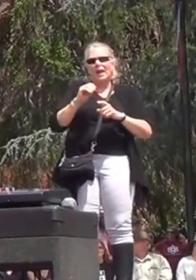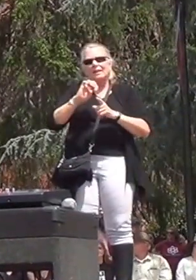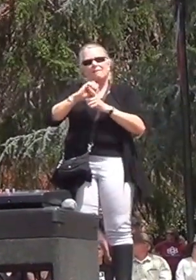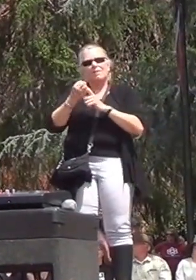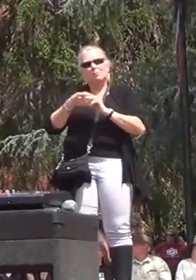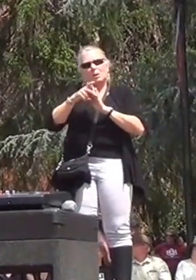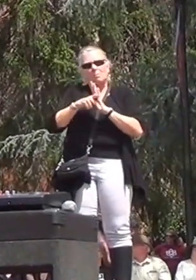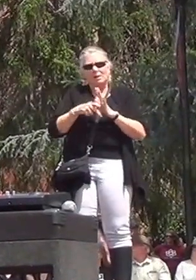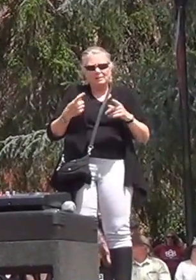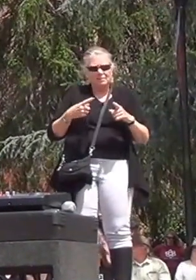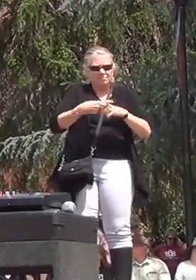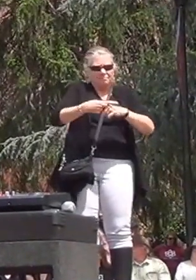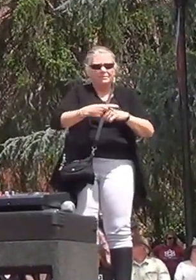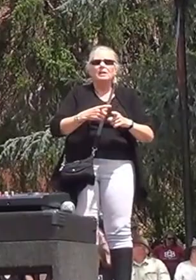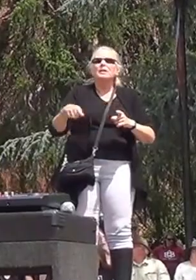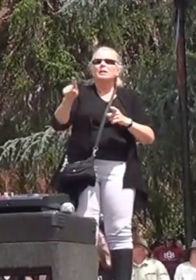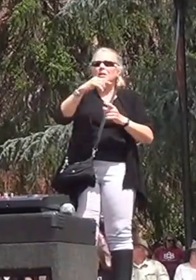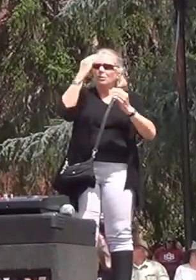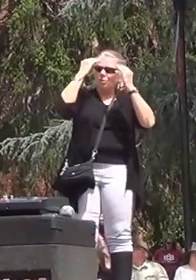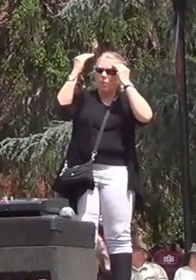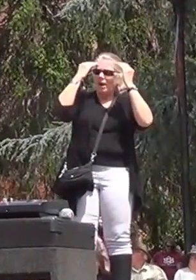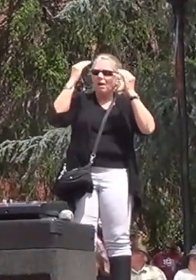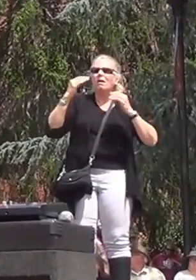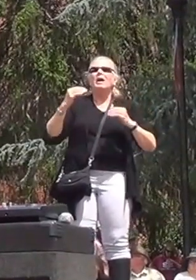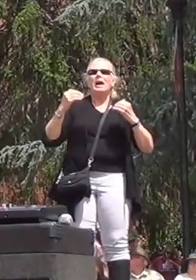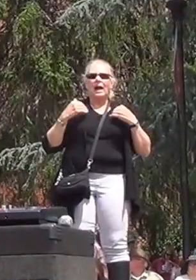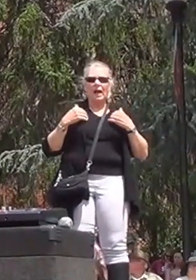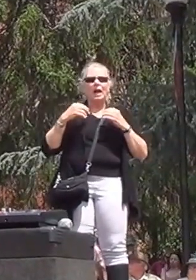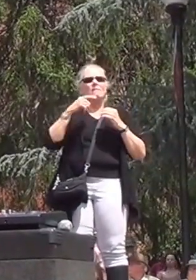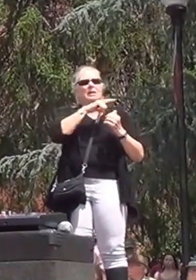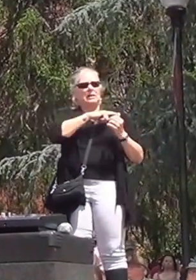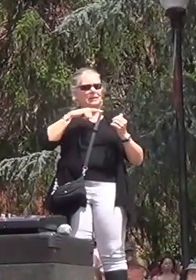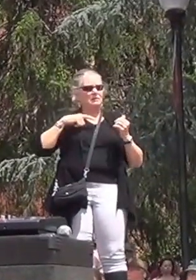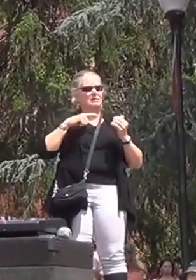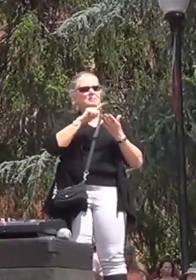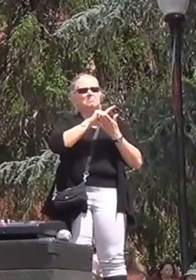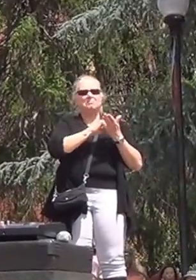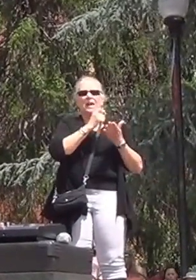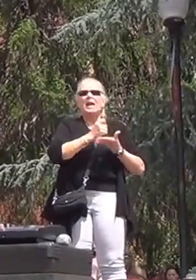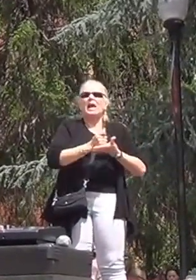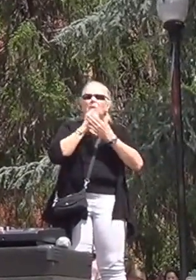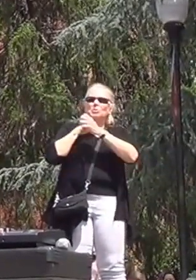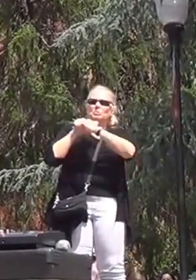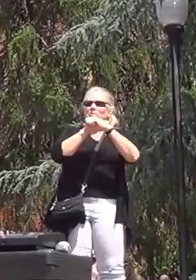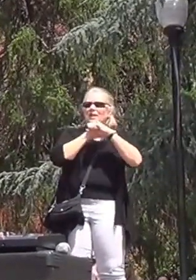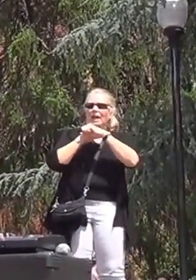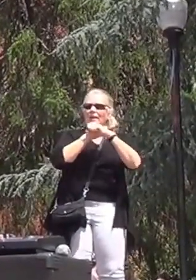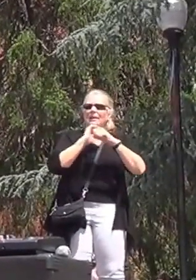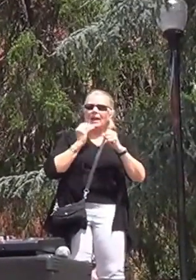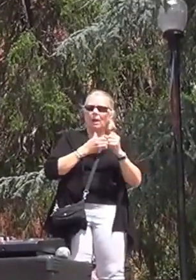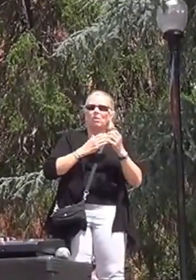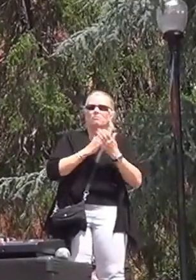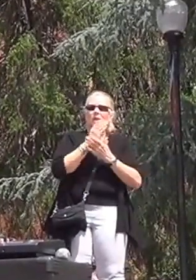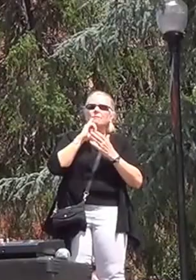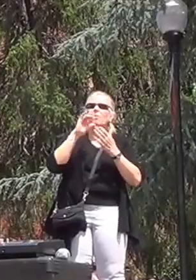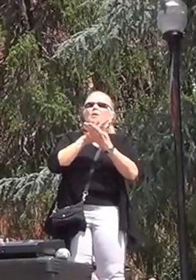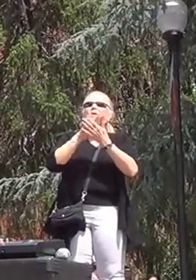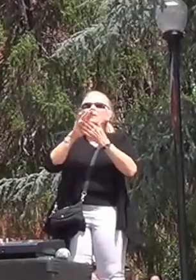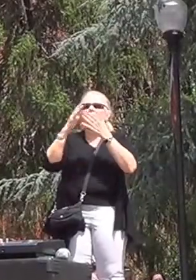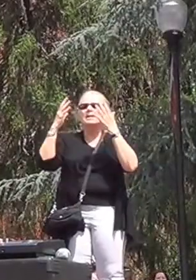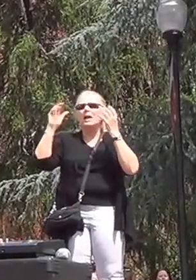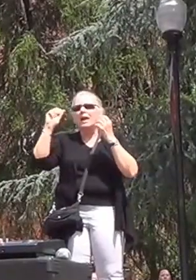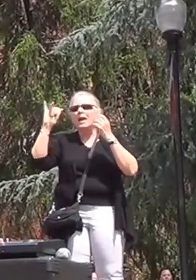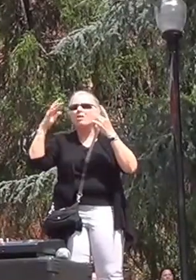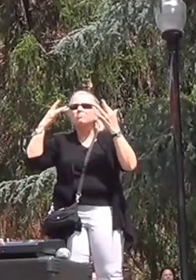policy. As you are all aware, we have legislation that helps protect our rights to clean air and